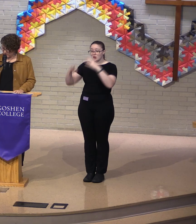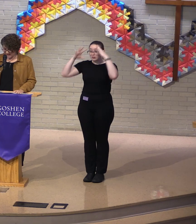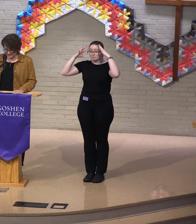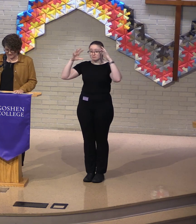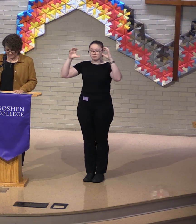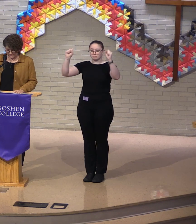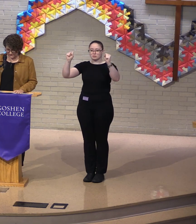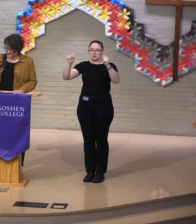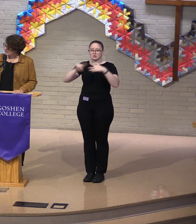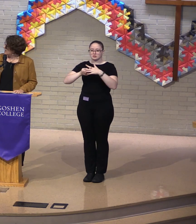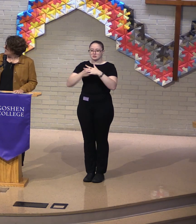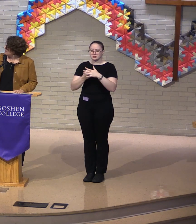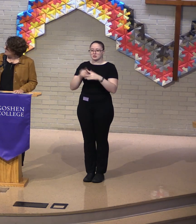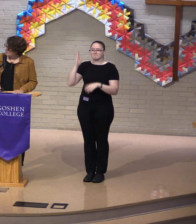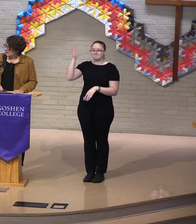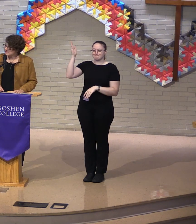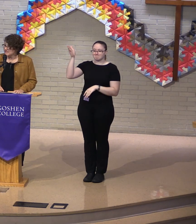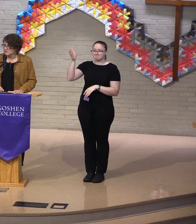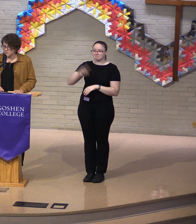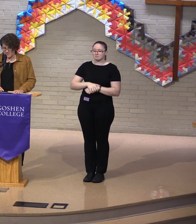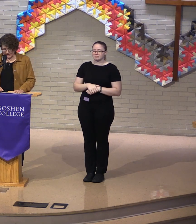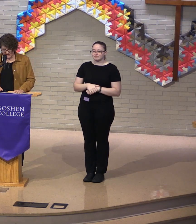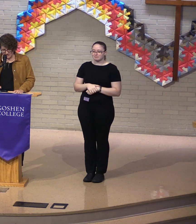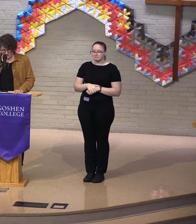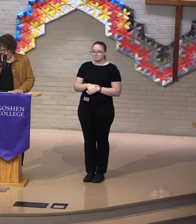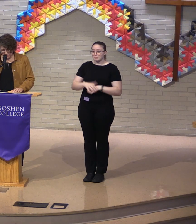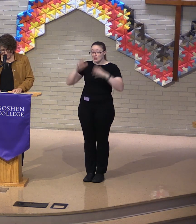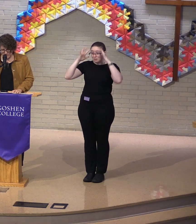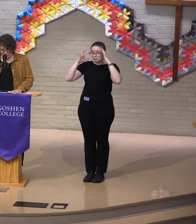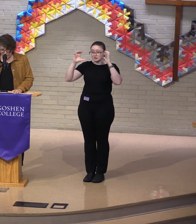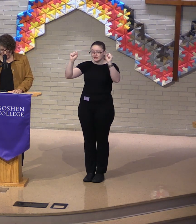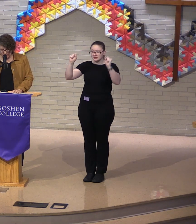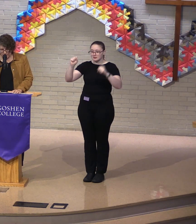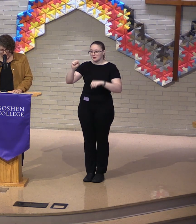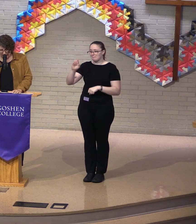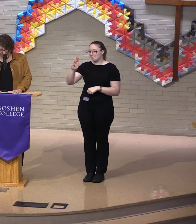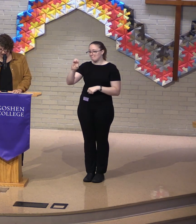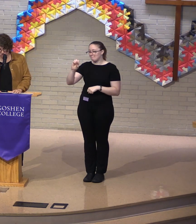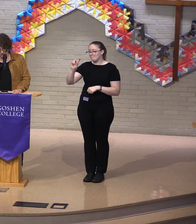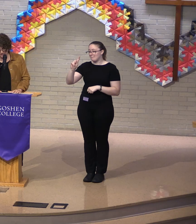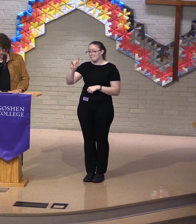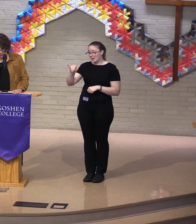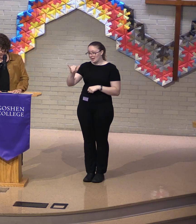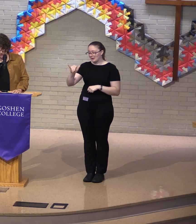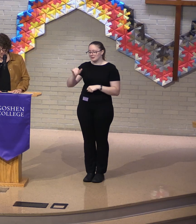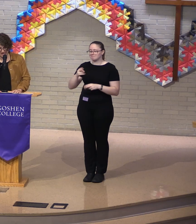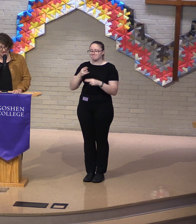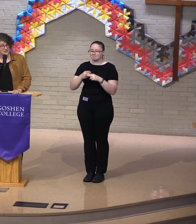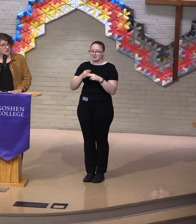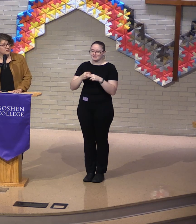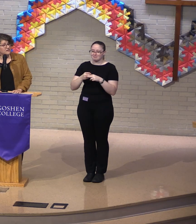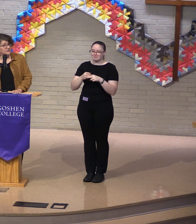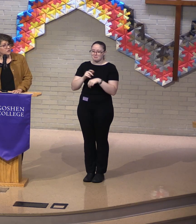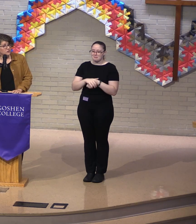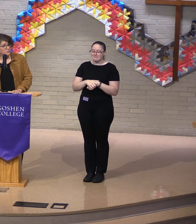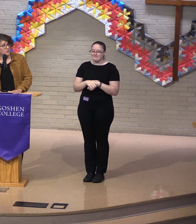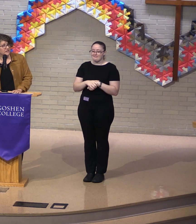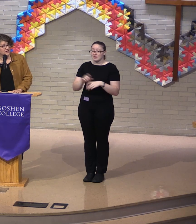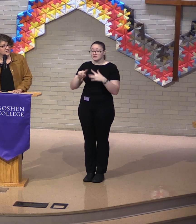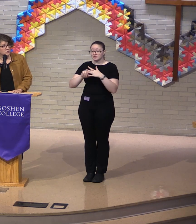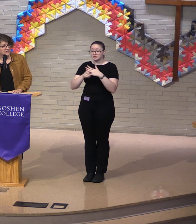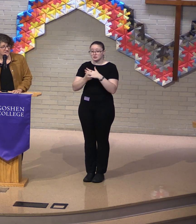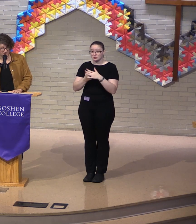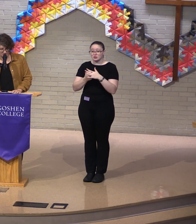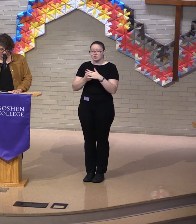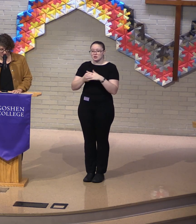opening address. President Rebecca Stoltzfus, or Becky as she's known to many, started in her role